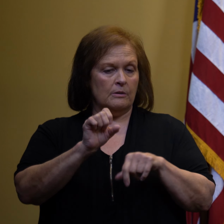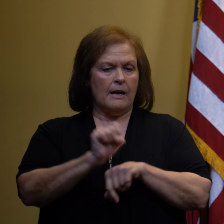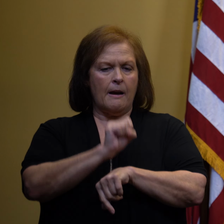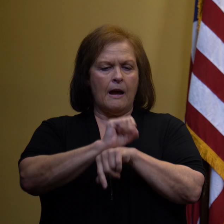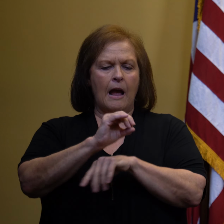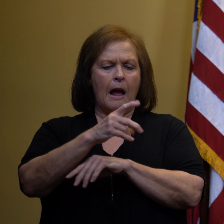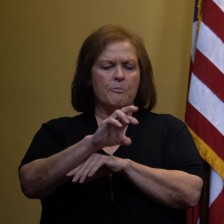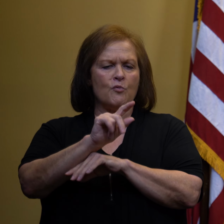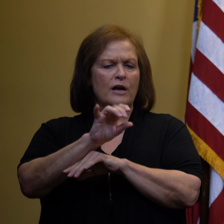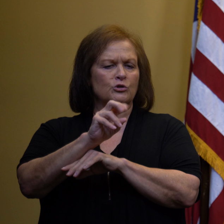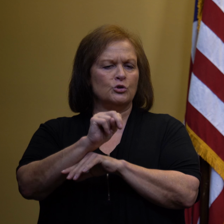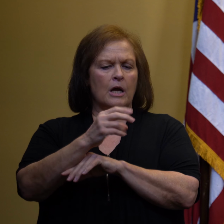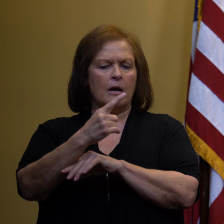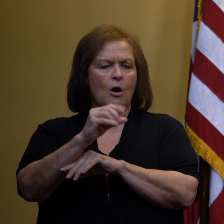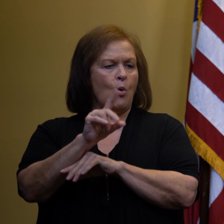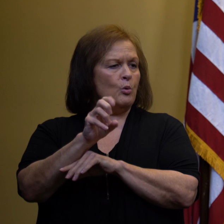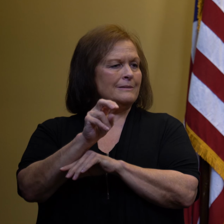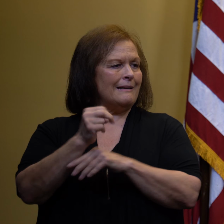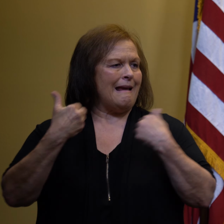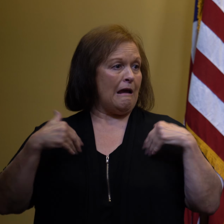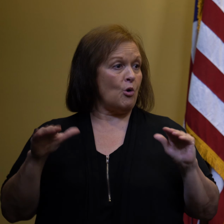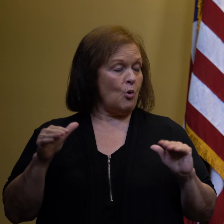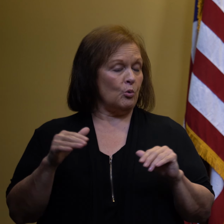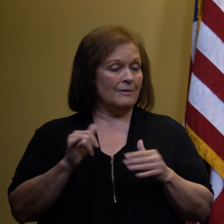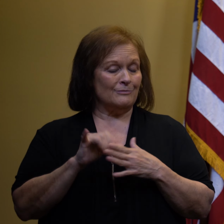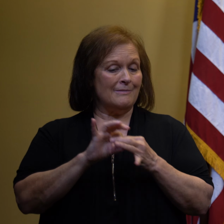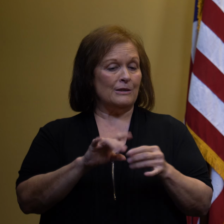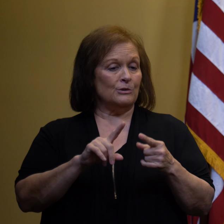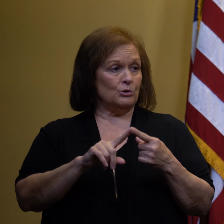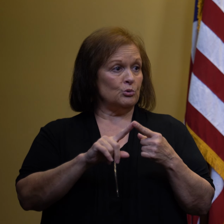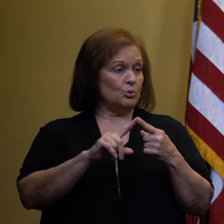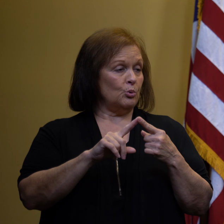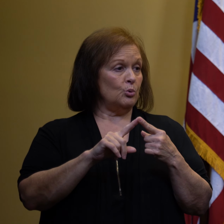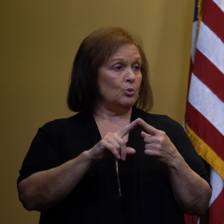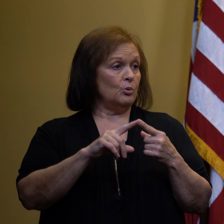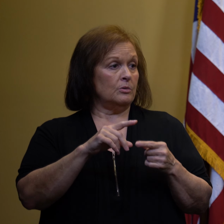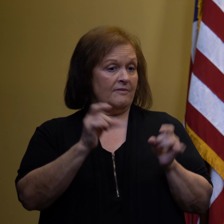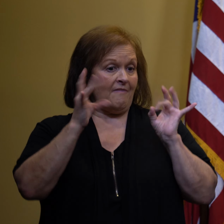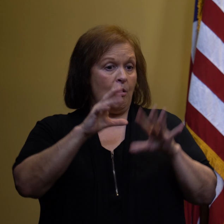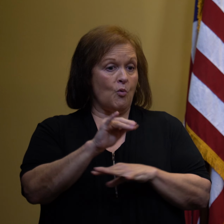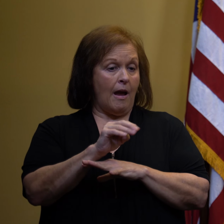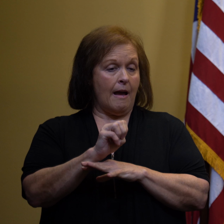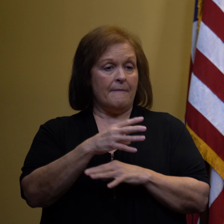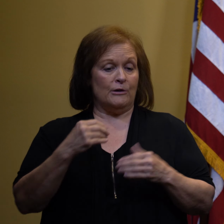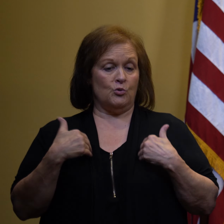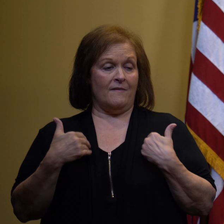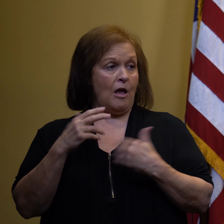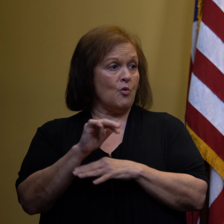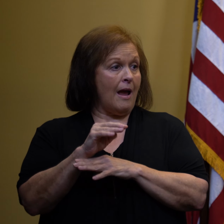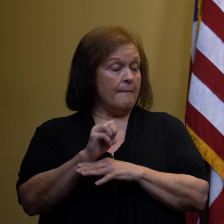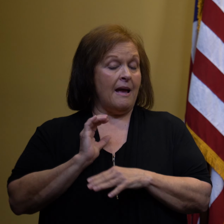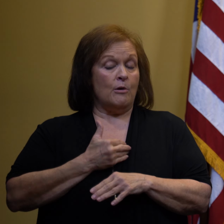that has also had an impact, I would say, on violent crime, but also juvenile crime. Our superintendent